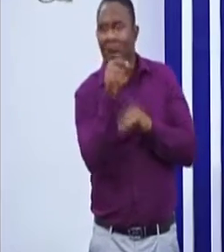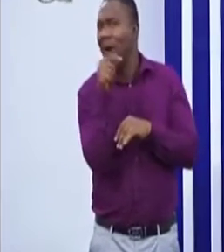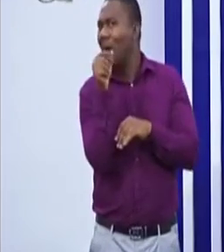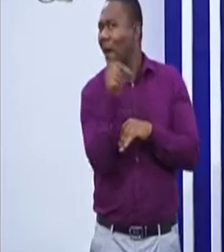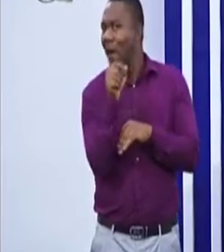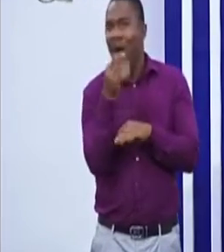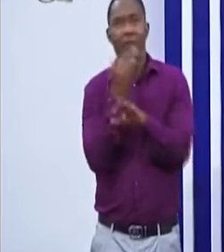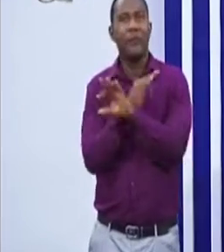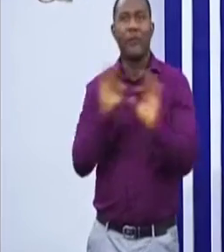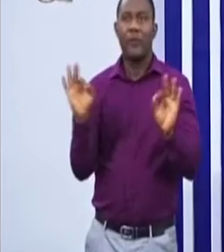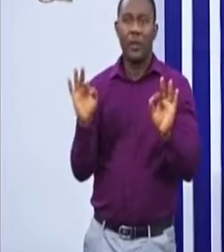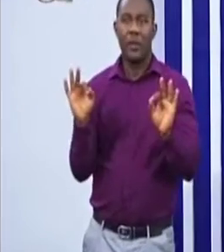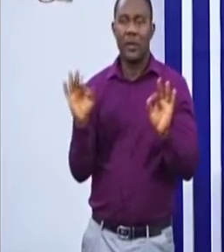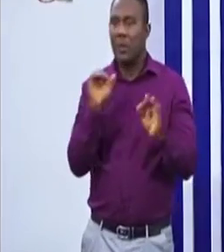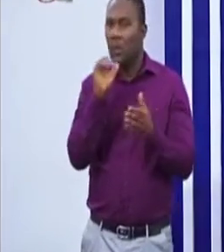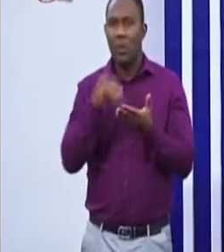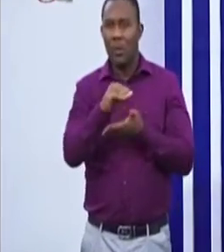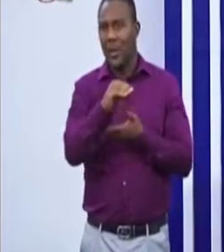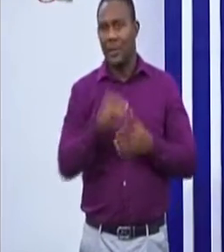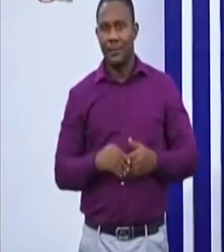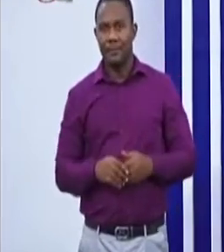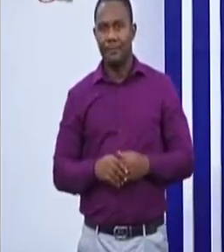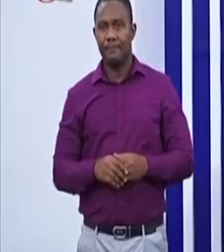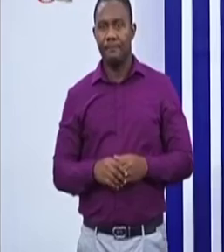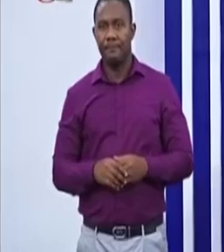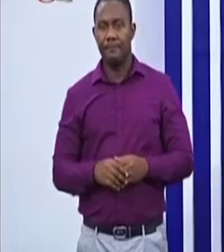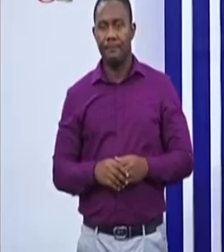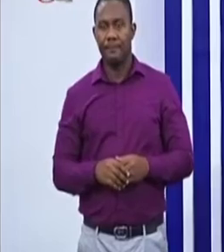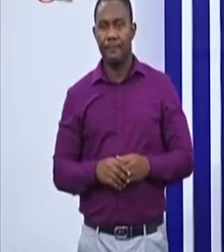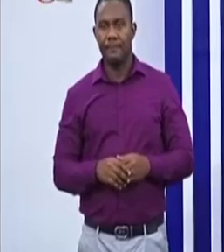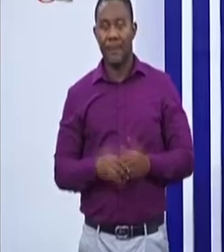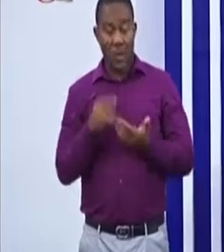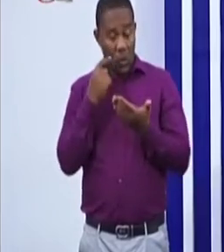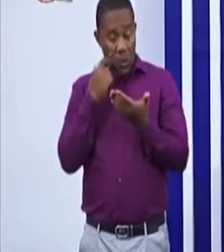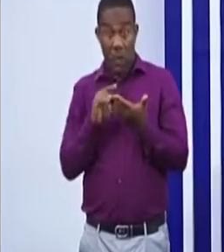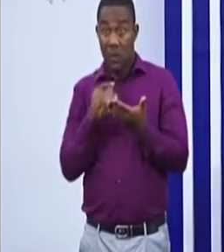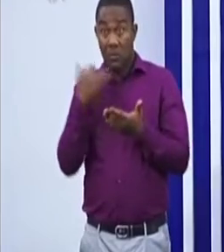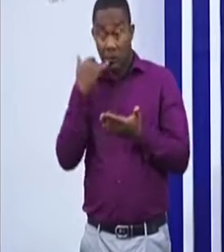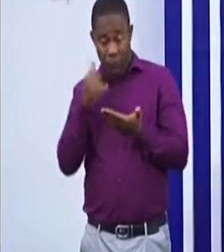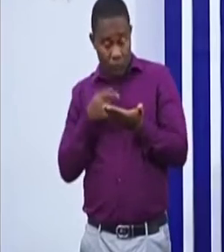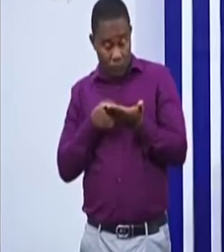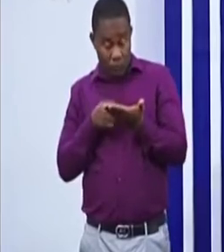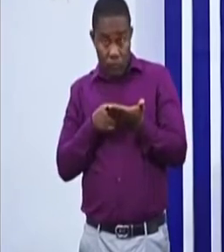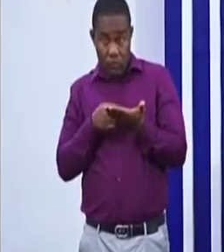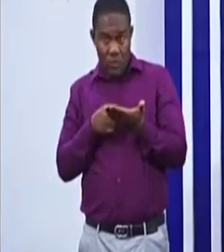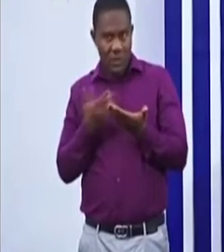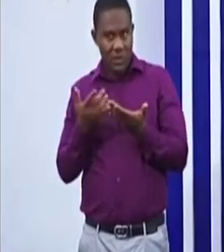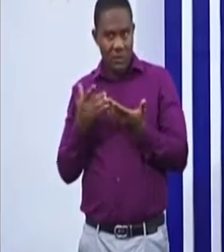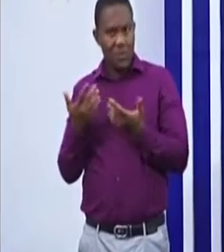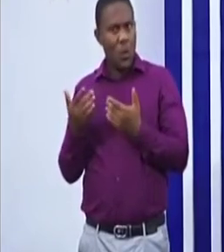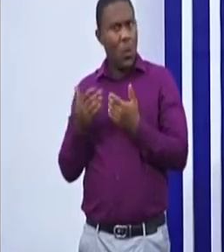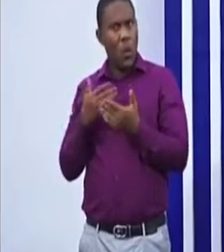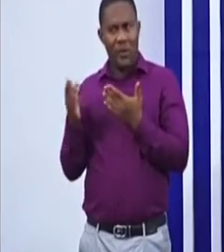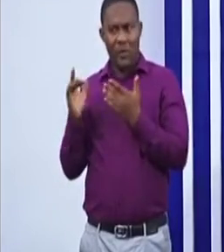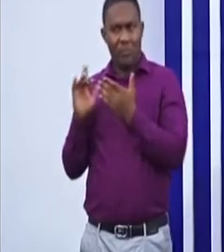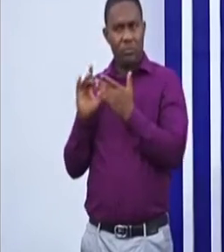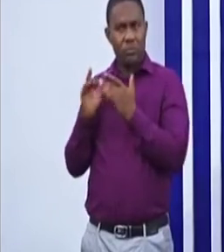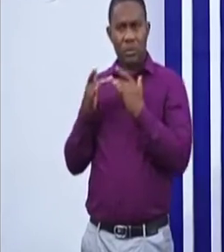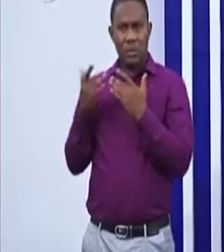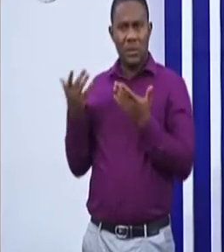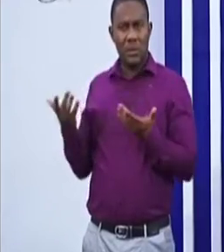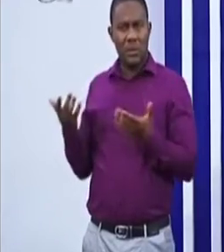Any of those websites, no, free. You're your phone, so I'm said there be a network, be almost